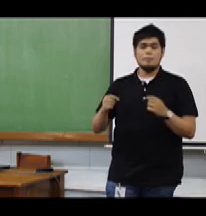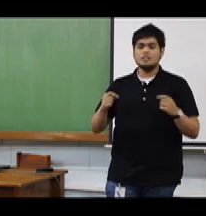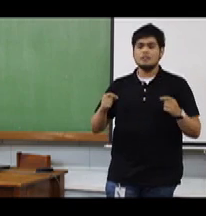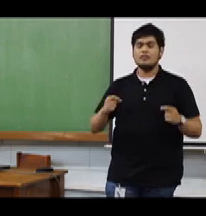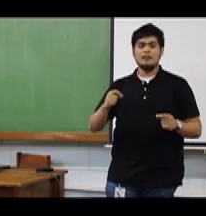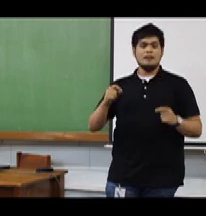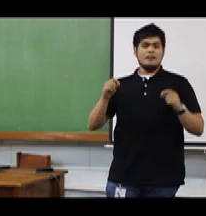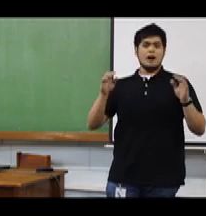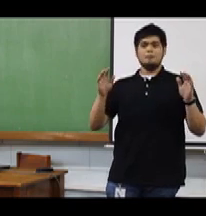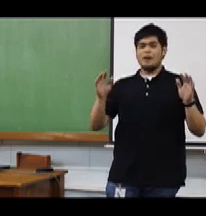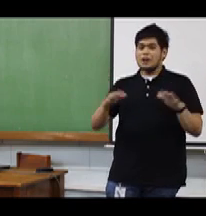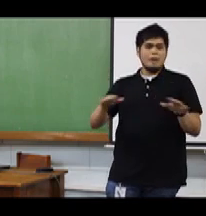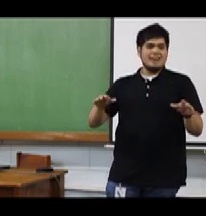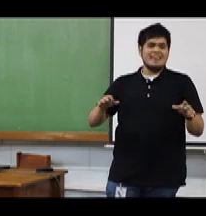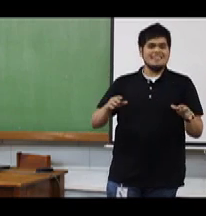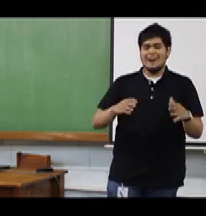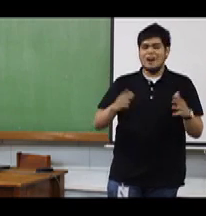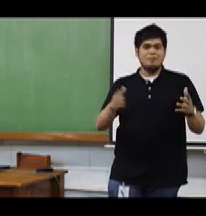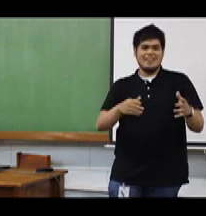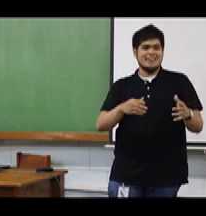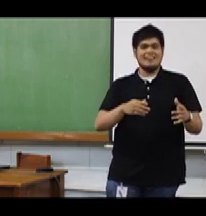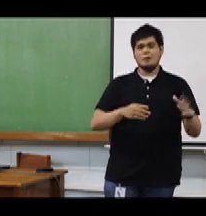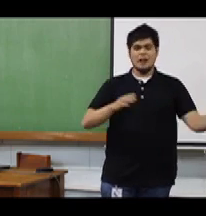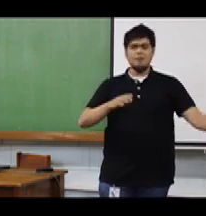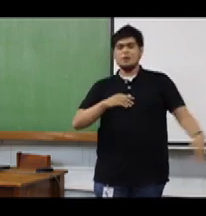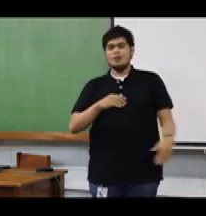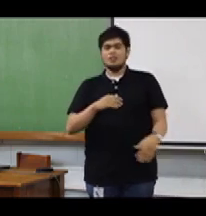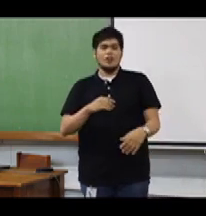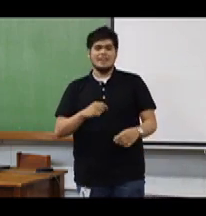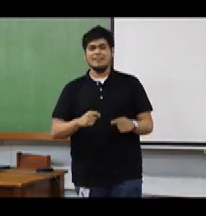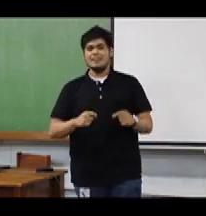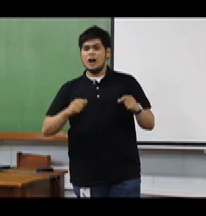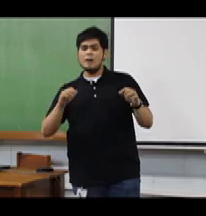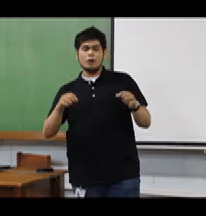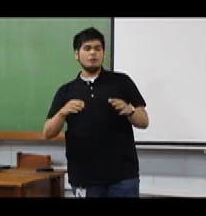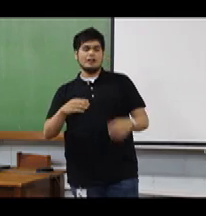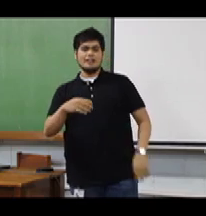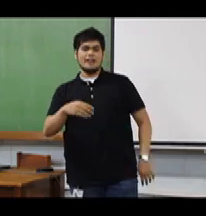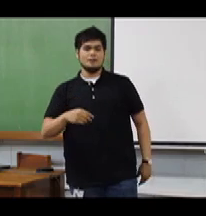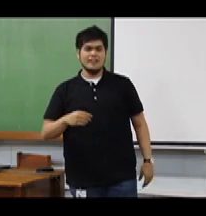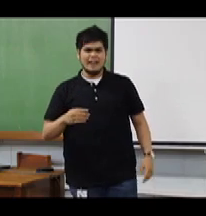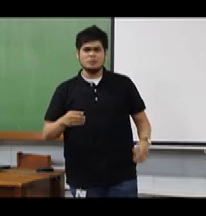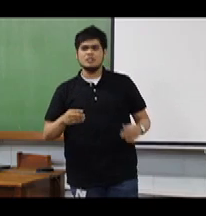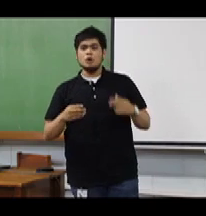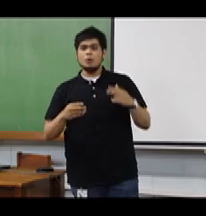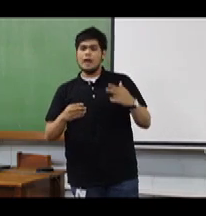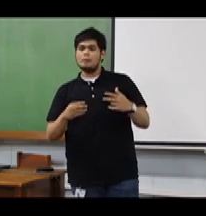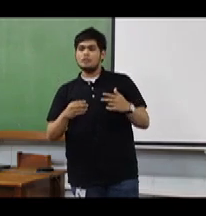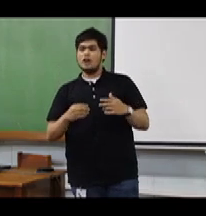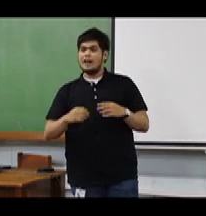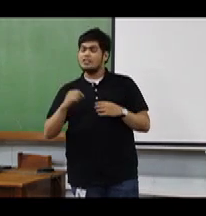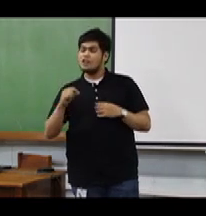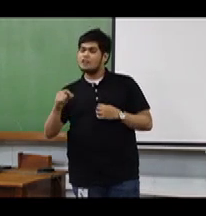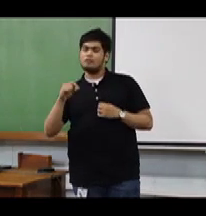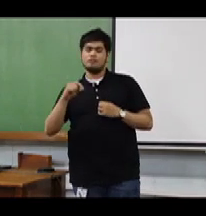because of the record-breaking, groundbreaking, whatever you want to call it, record week for Atinelex, which we were able to garner 850